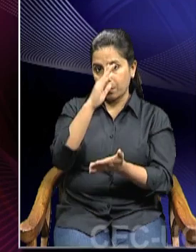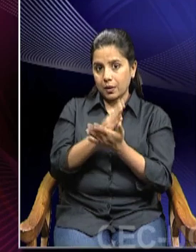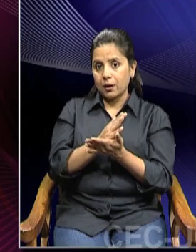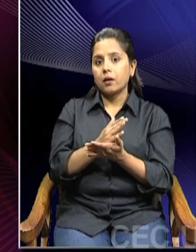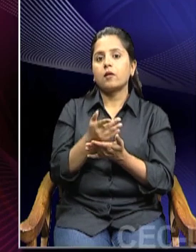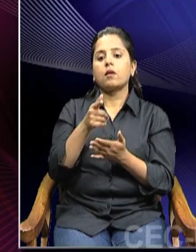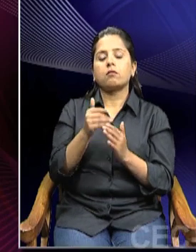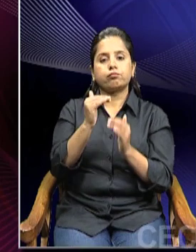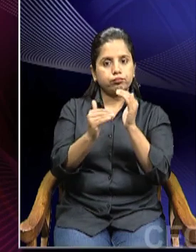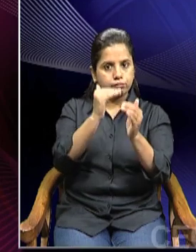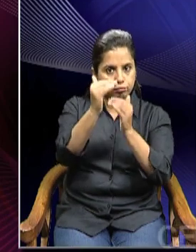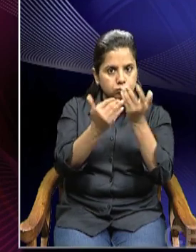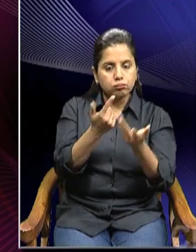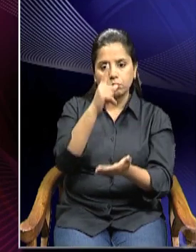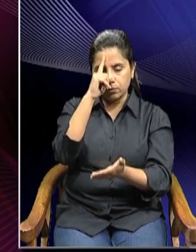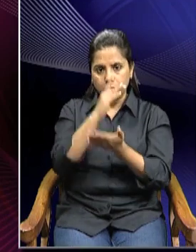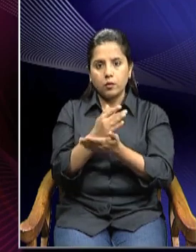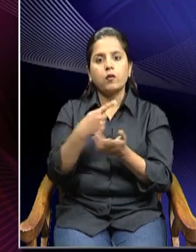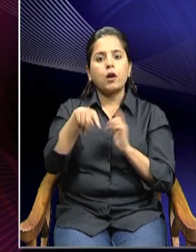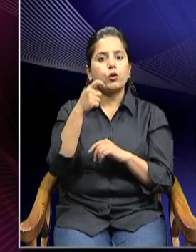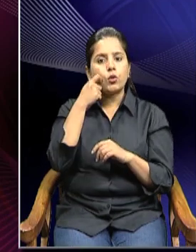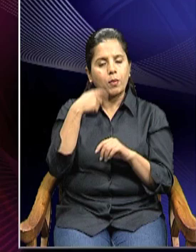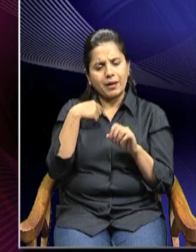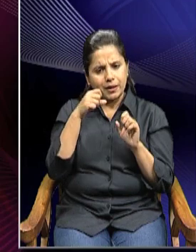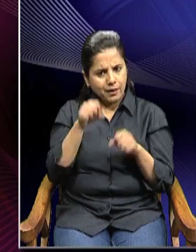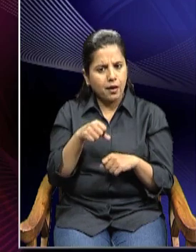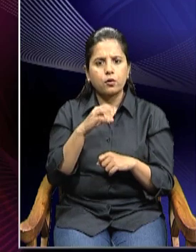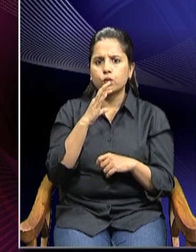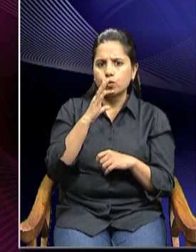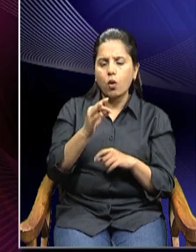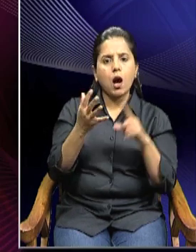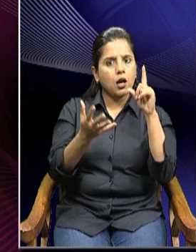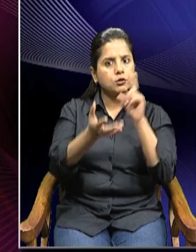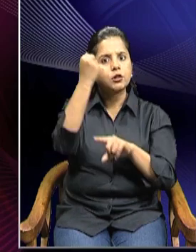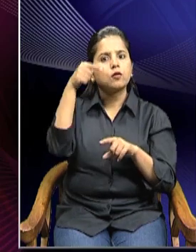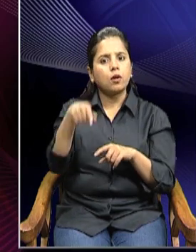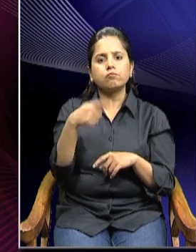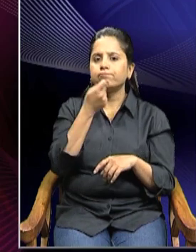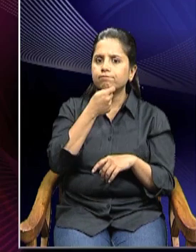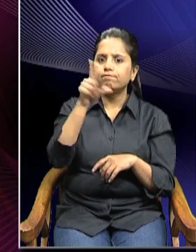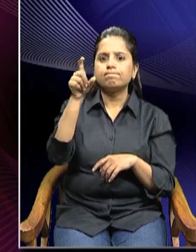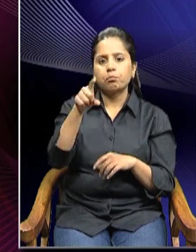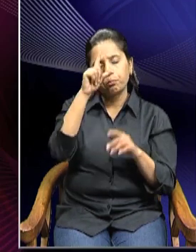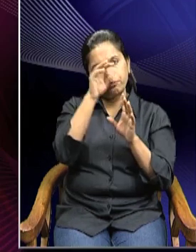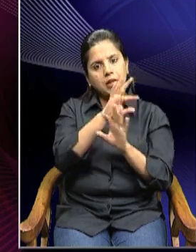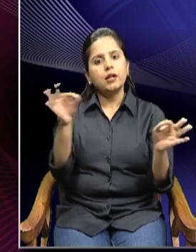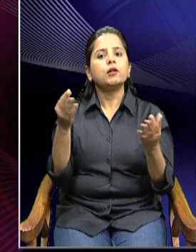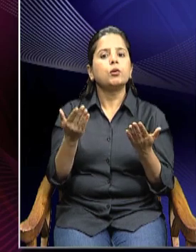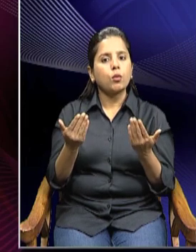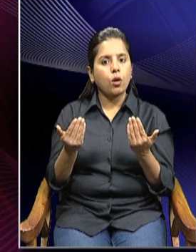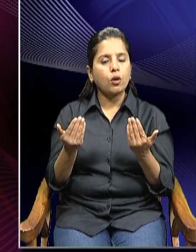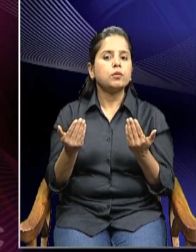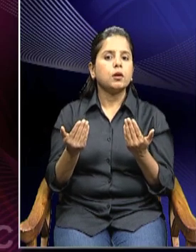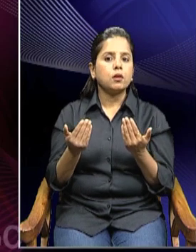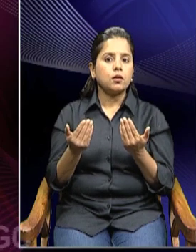in progress, the belief that humans can really achieve permanent peace